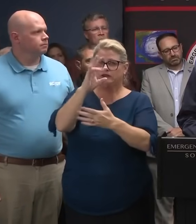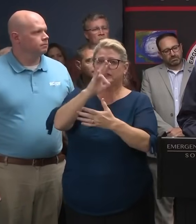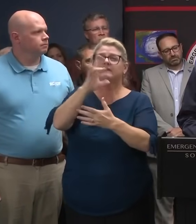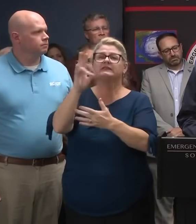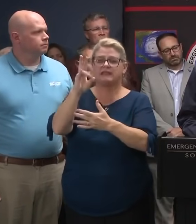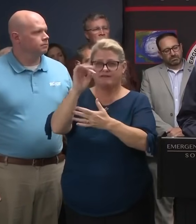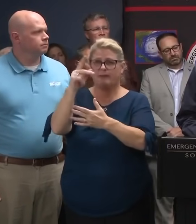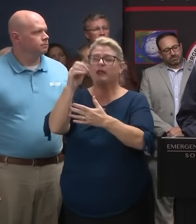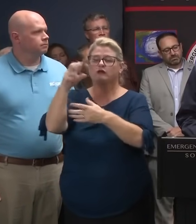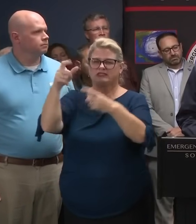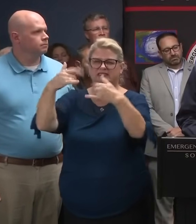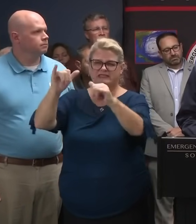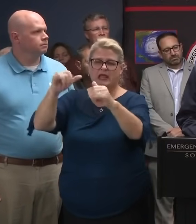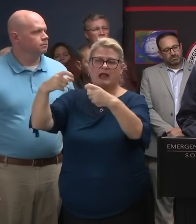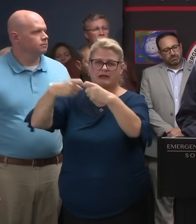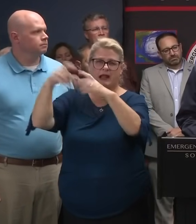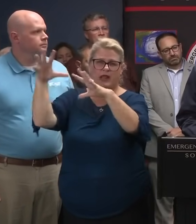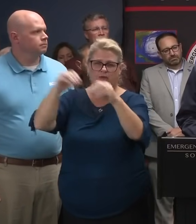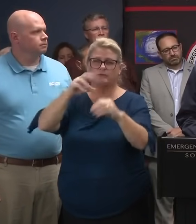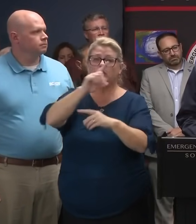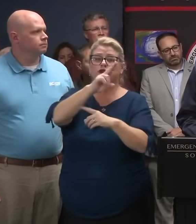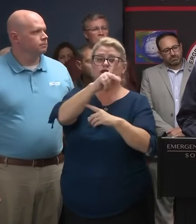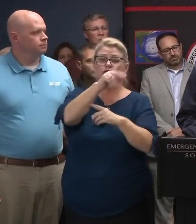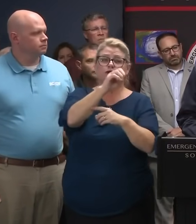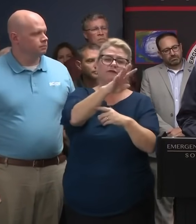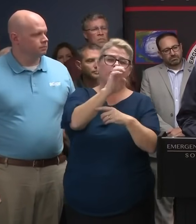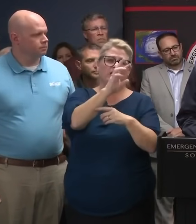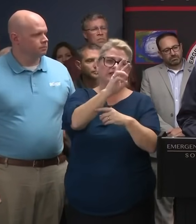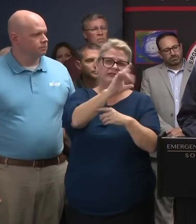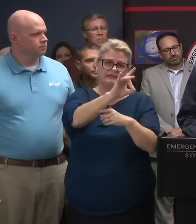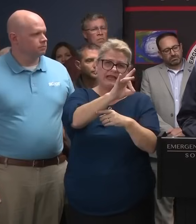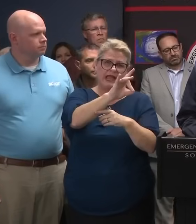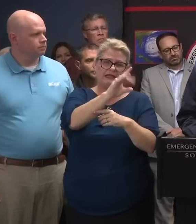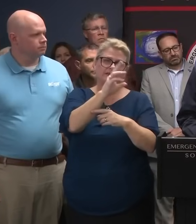99,677 meters still out. Duke had